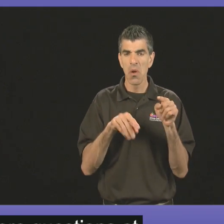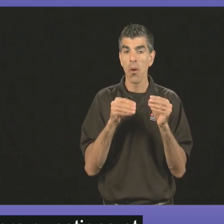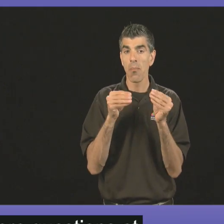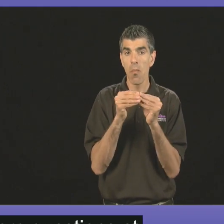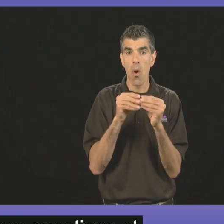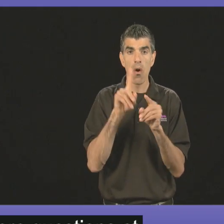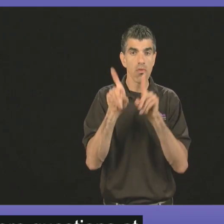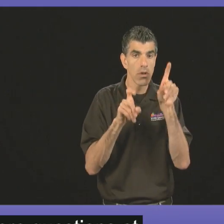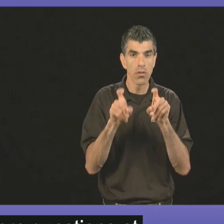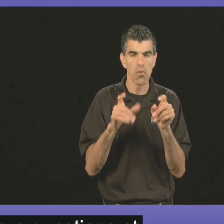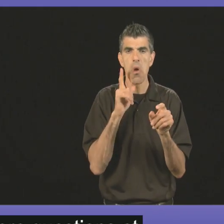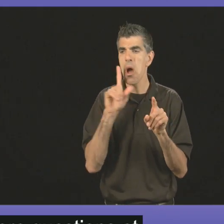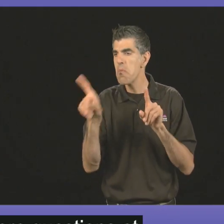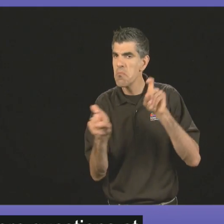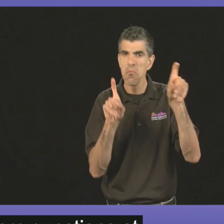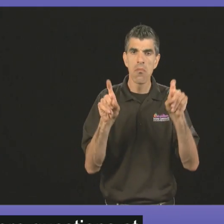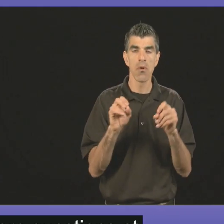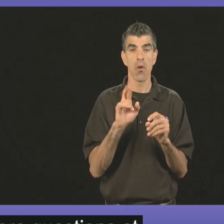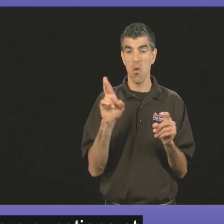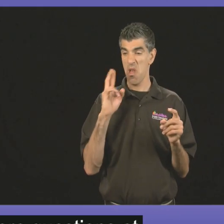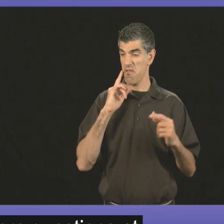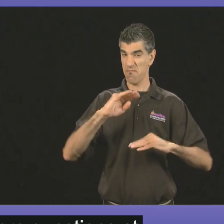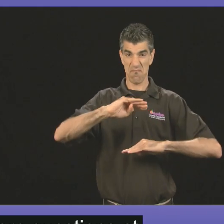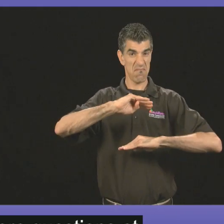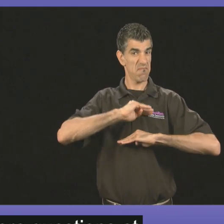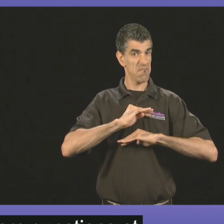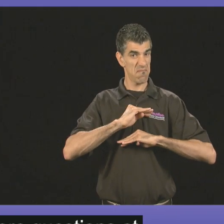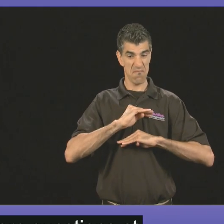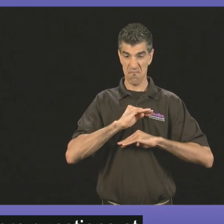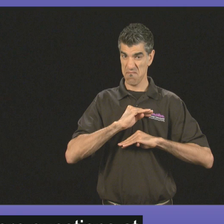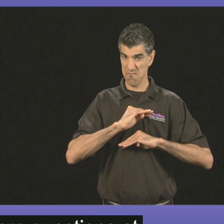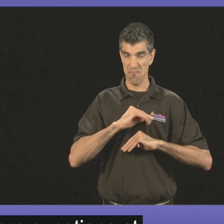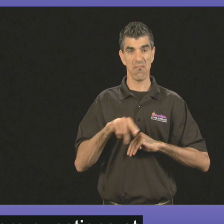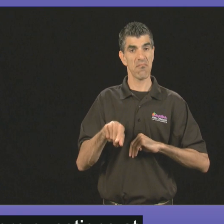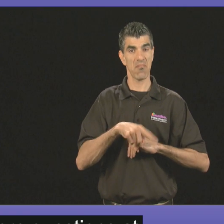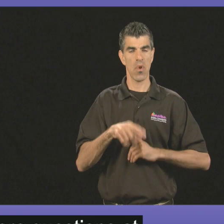If we have more questions at that time, we will ask them.